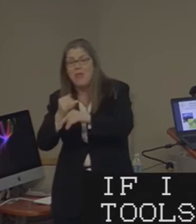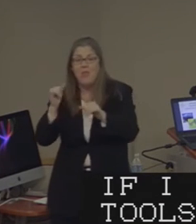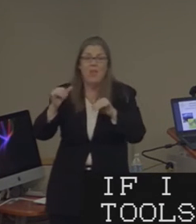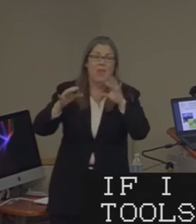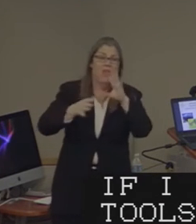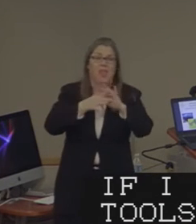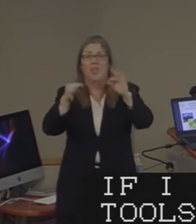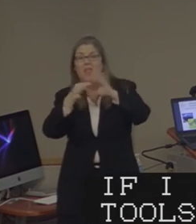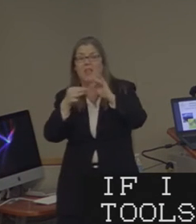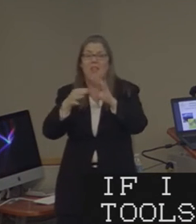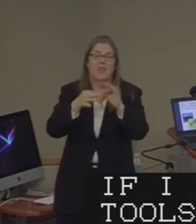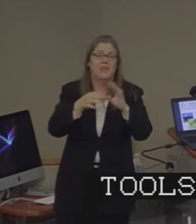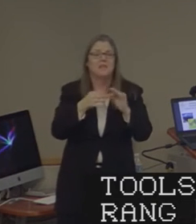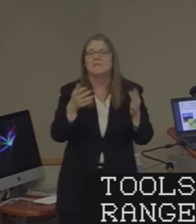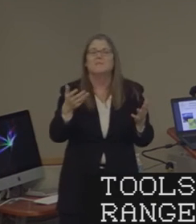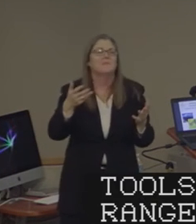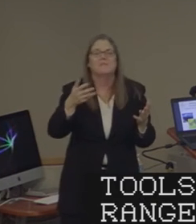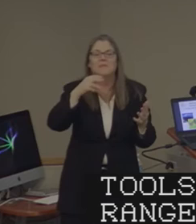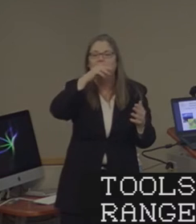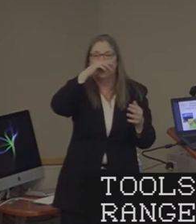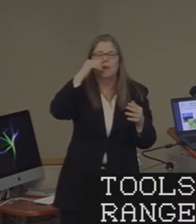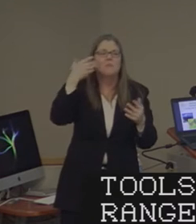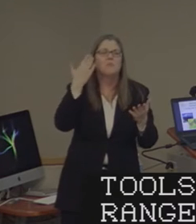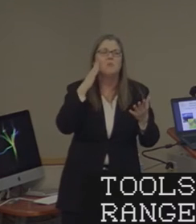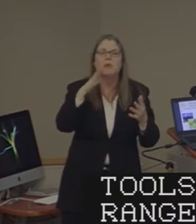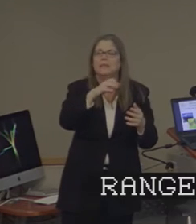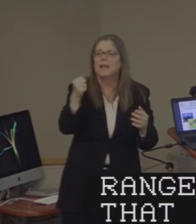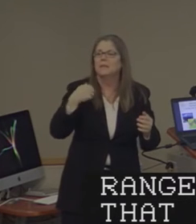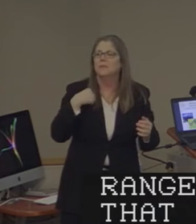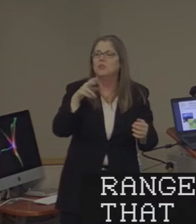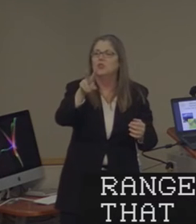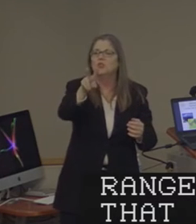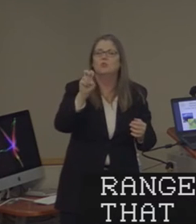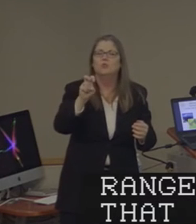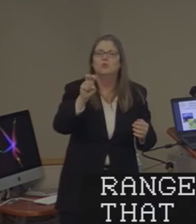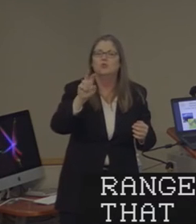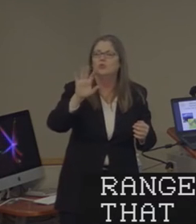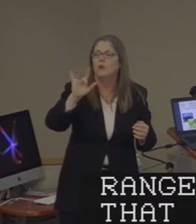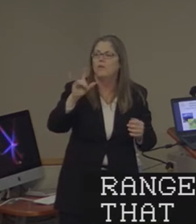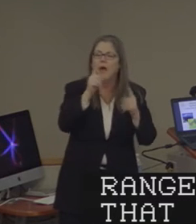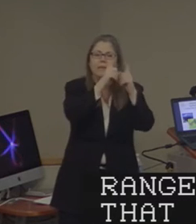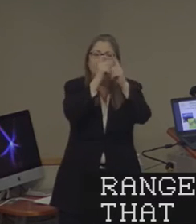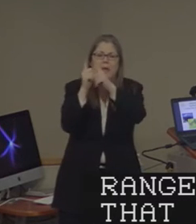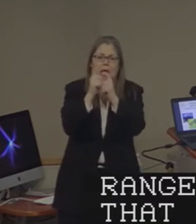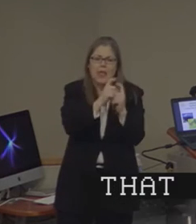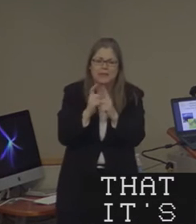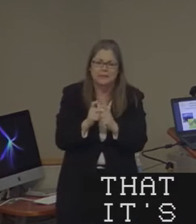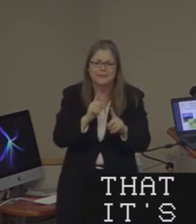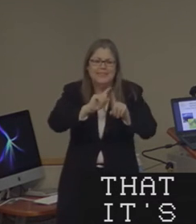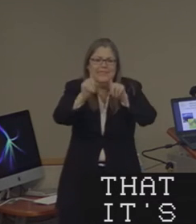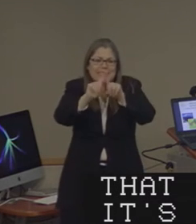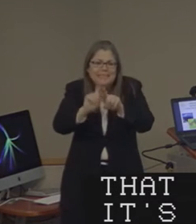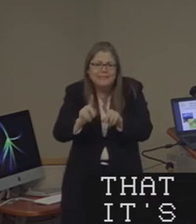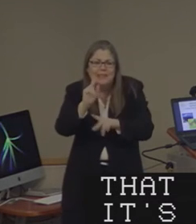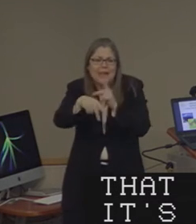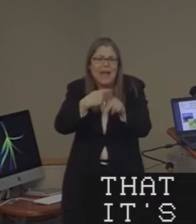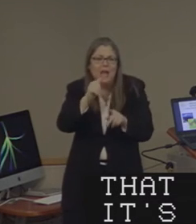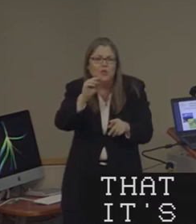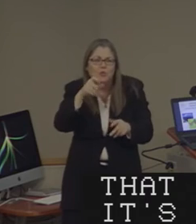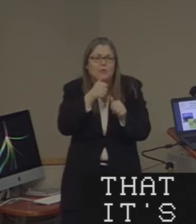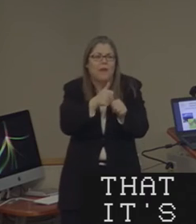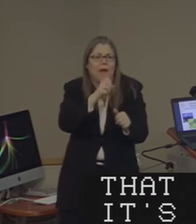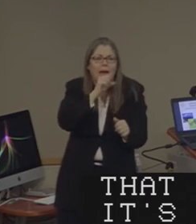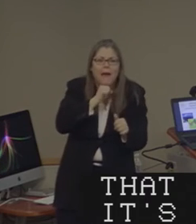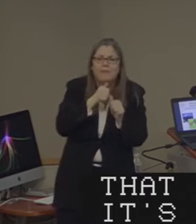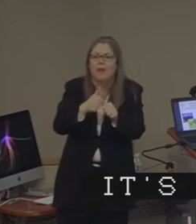this back of the envelope calculation. It's like about 225 cells of types of tools by age, by subject. And so